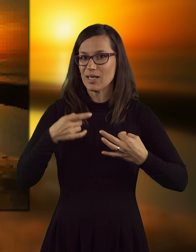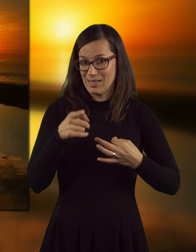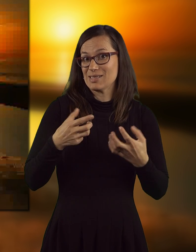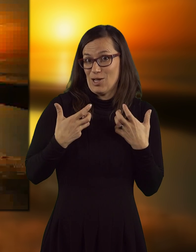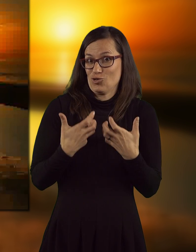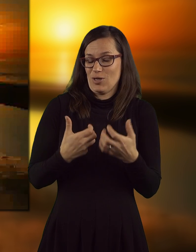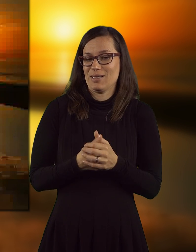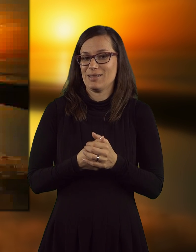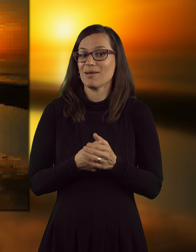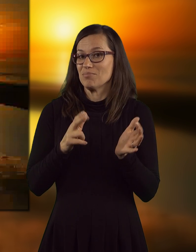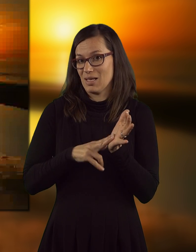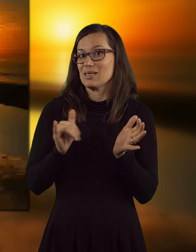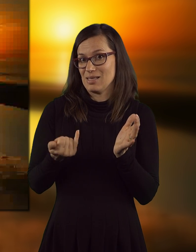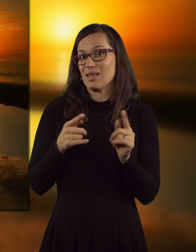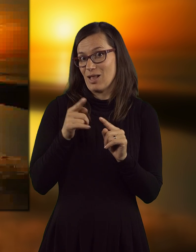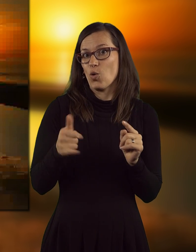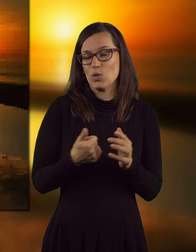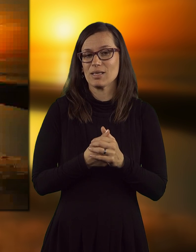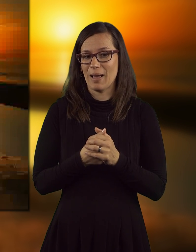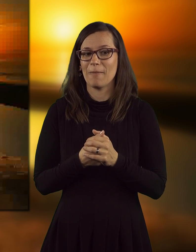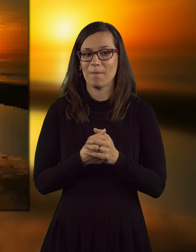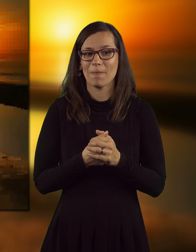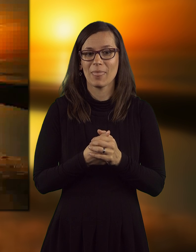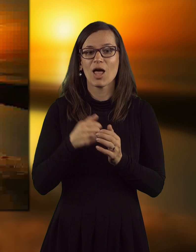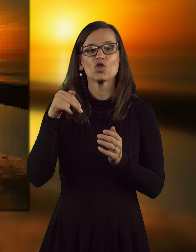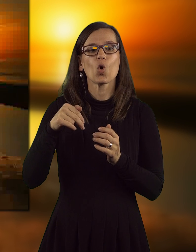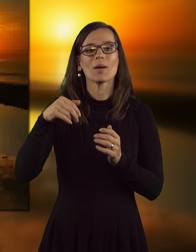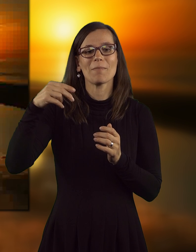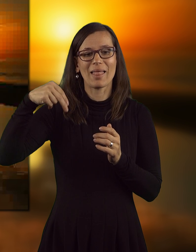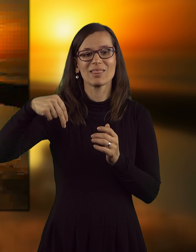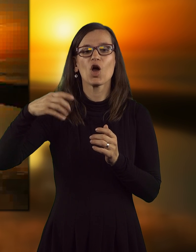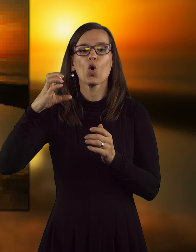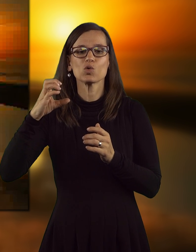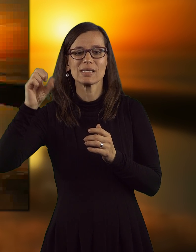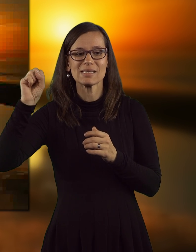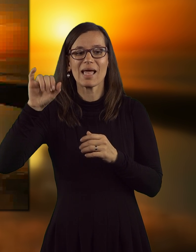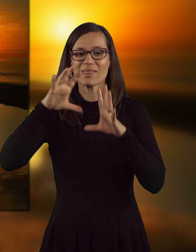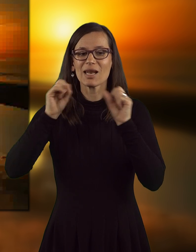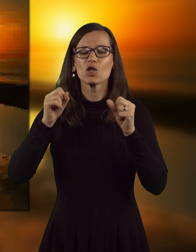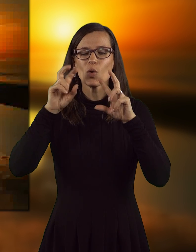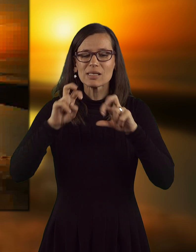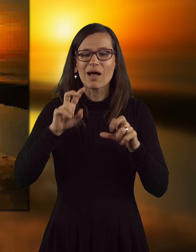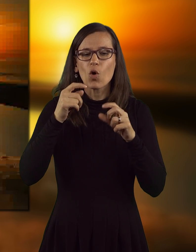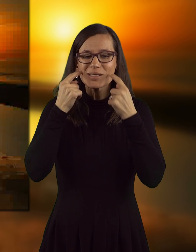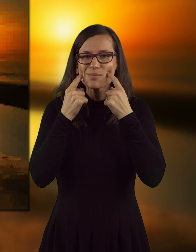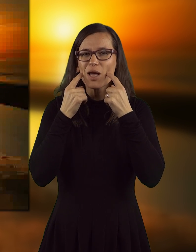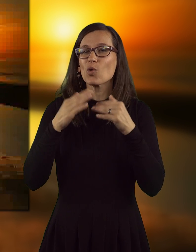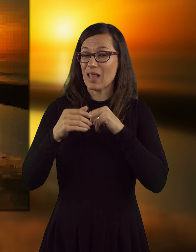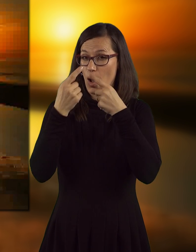health that you want. That's right. Yes. So Norman Cousins did research on talking about laughter